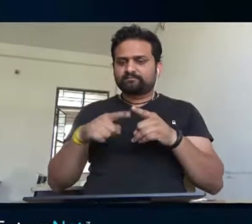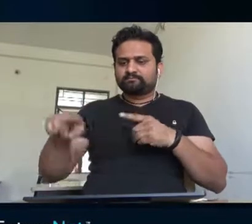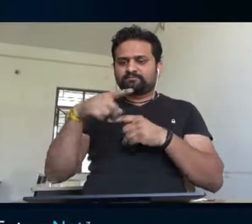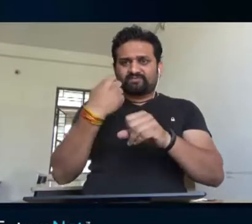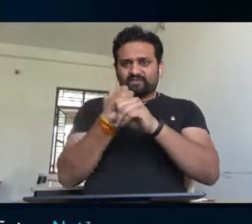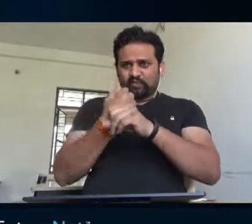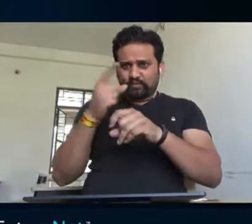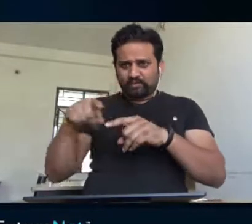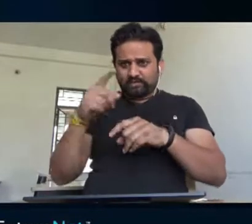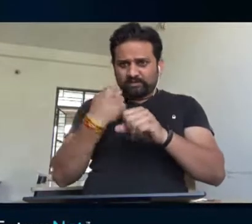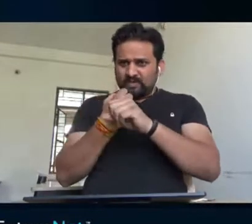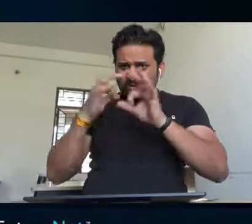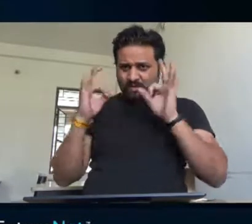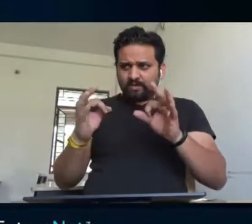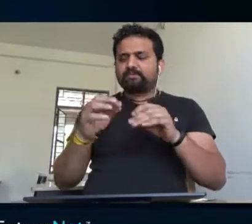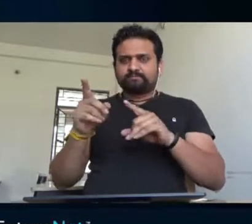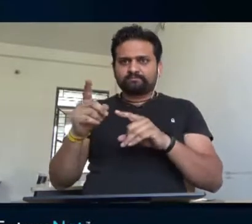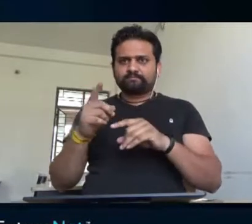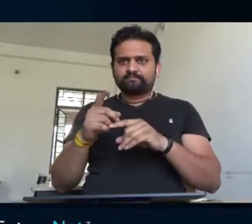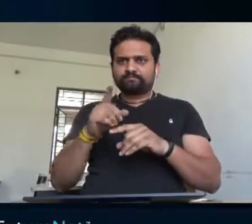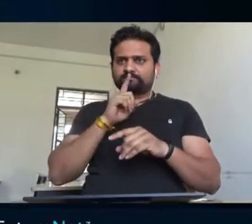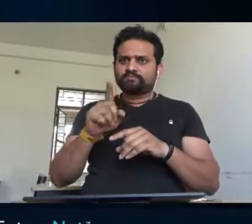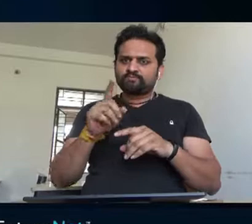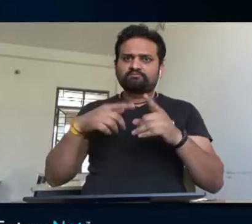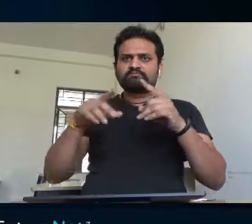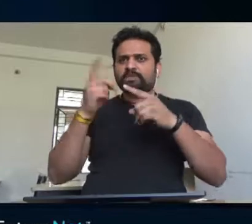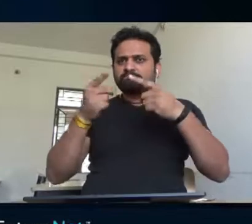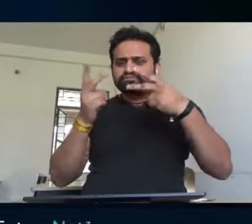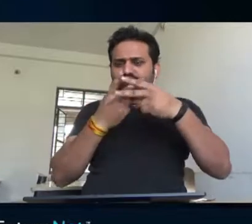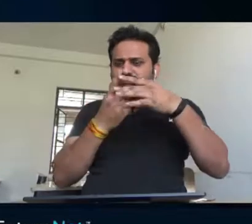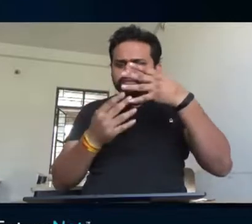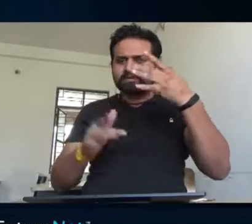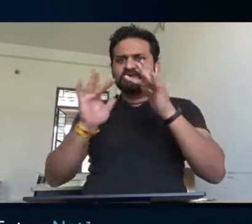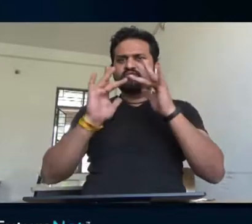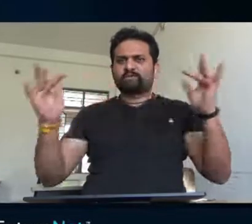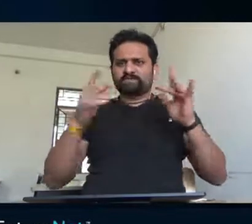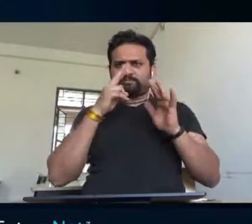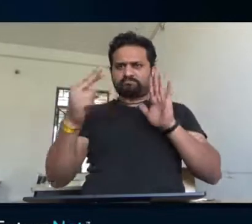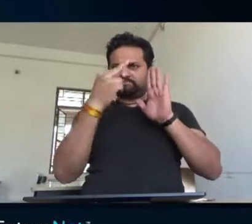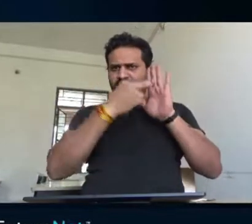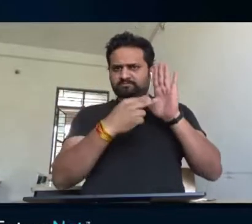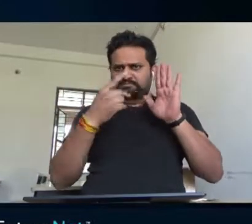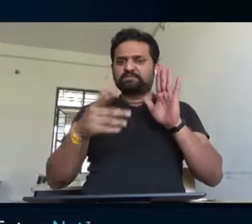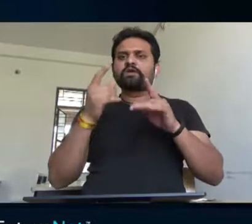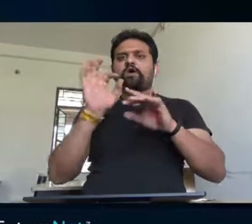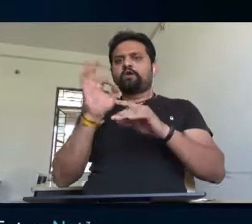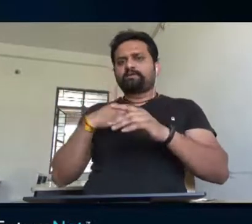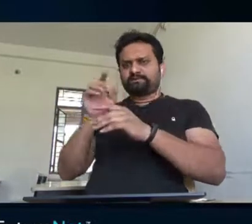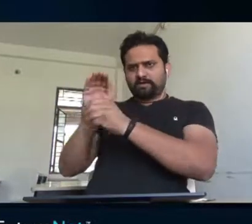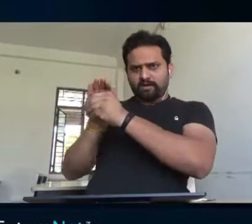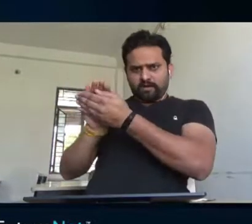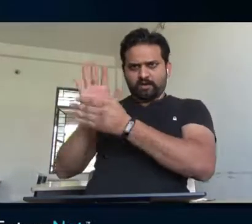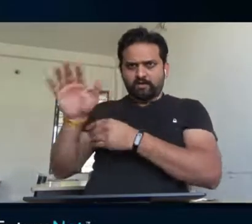job. You made a great job, and all these rewardings will be on the website, will be in the back office,